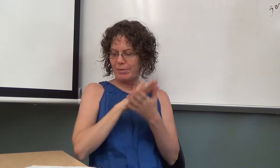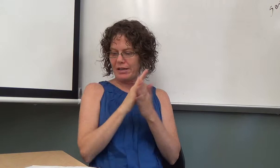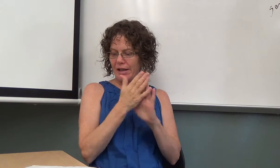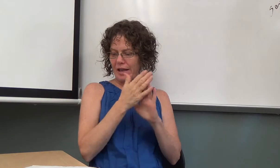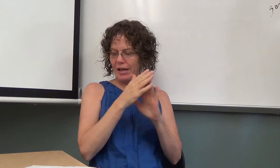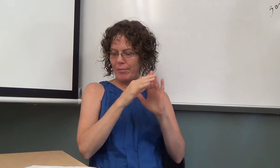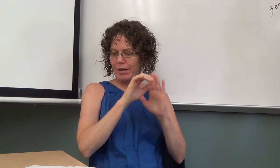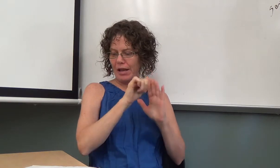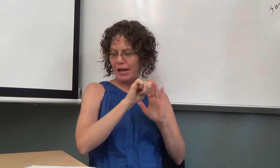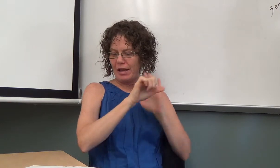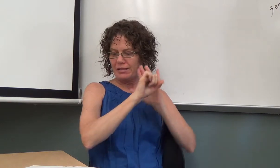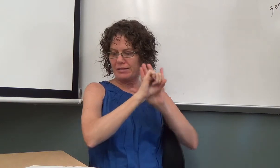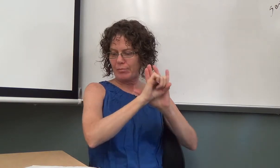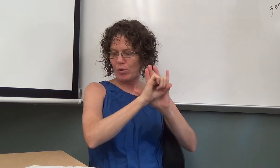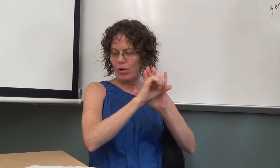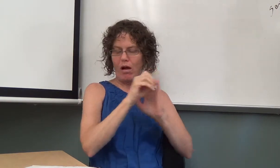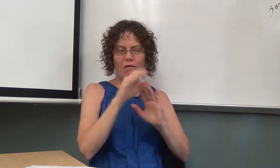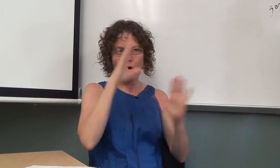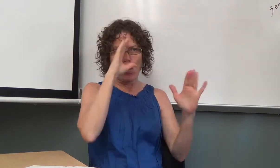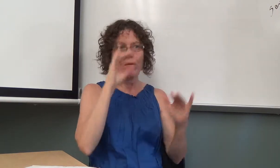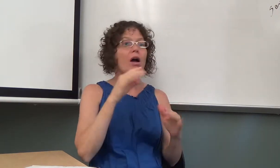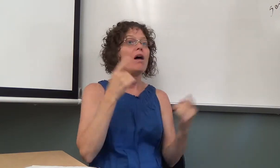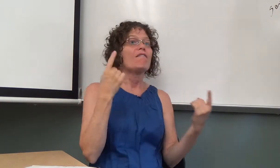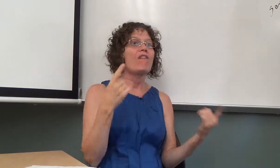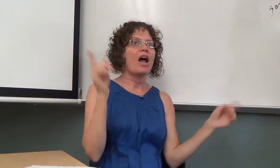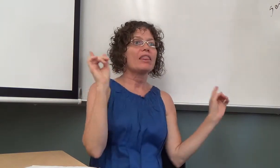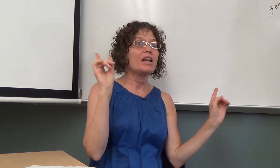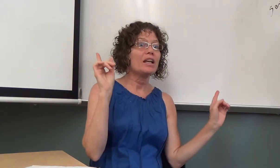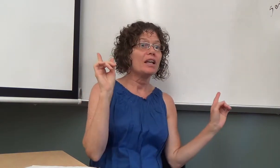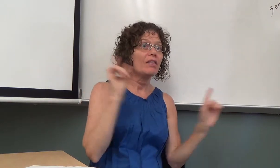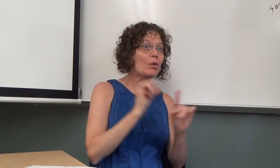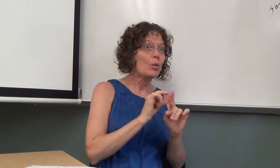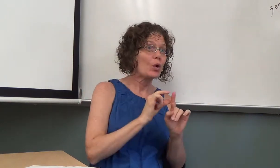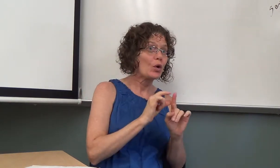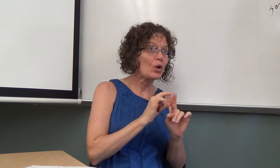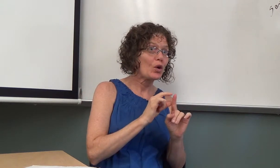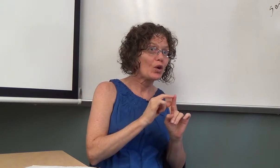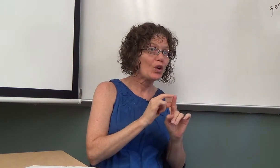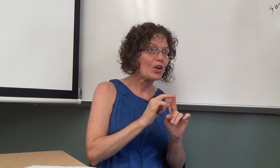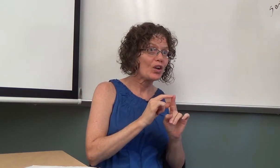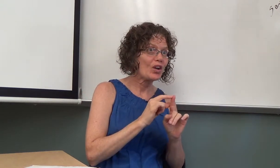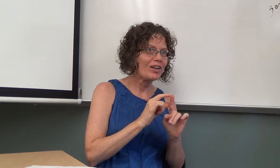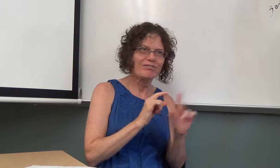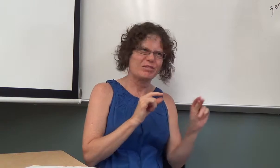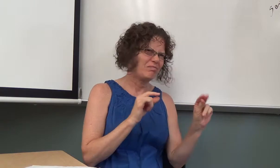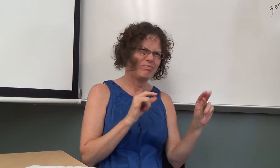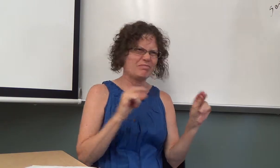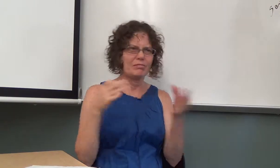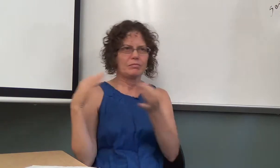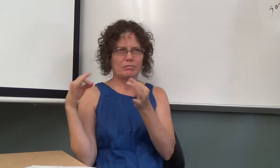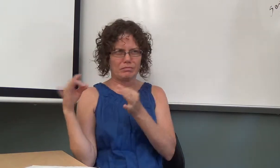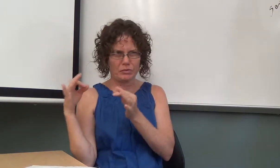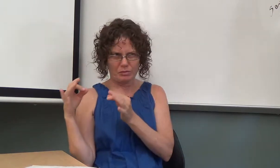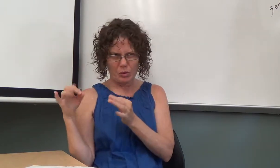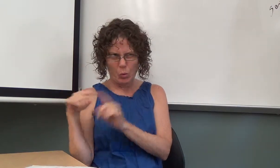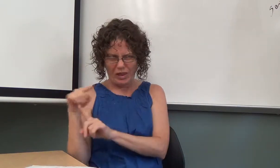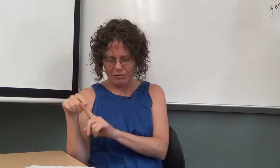Finally. No. No. Well done. Descriptive term, right? Tells us when, right? How about released?